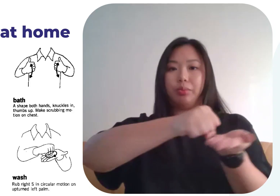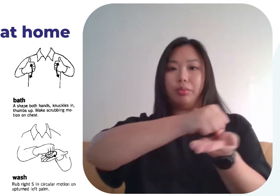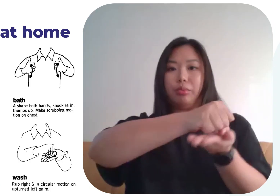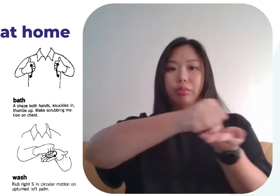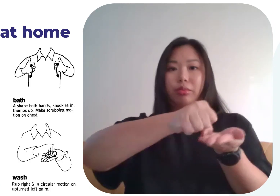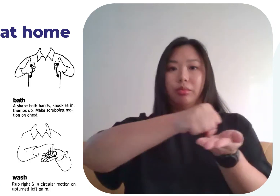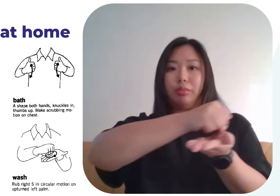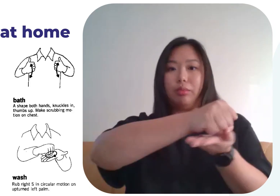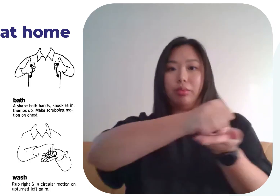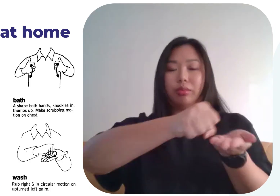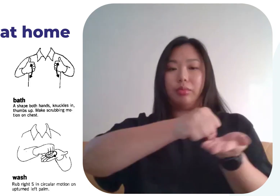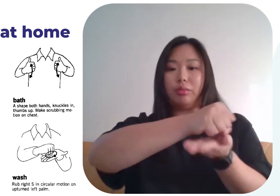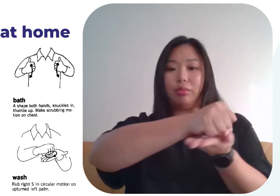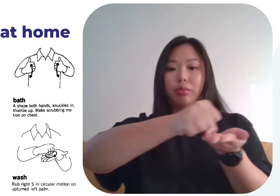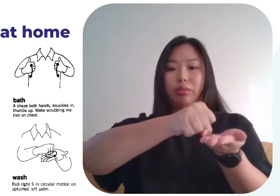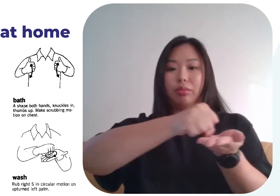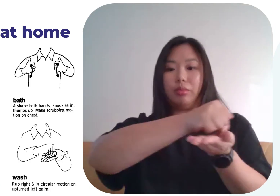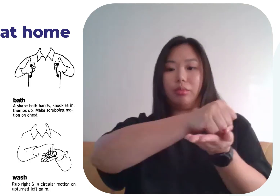Wash.